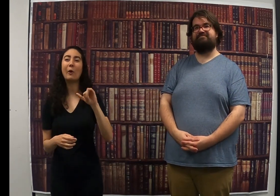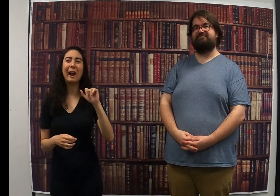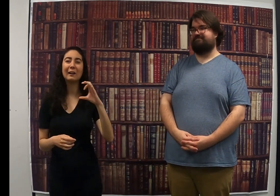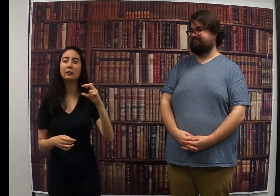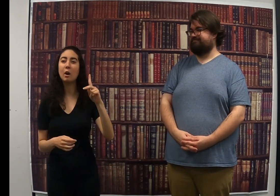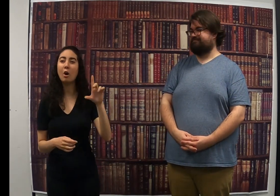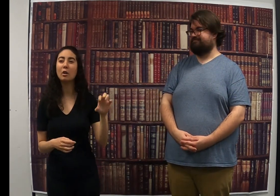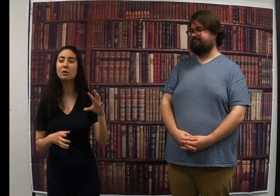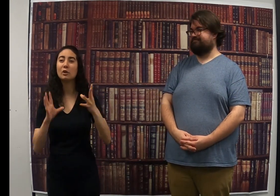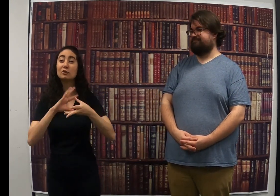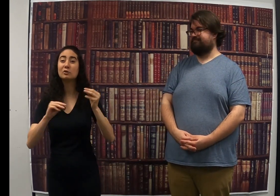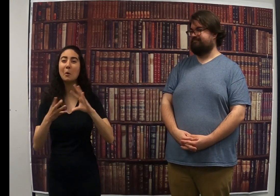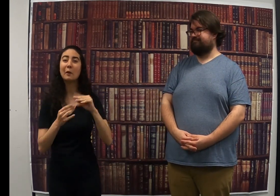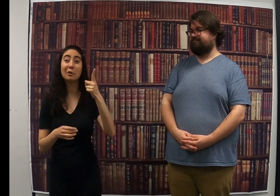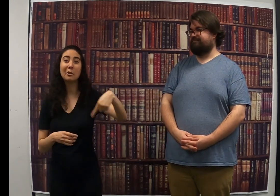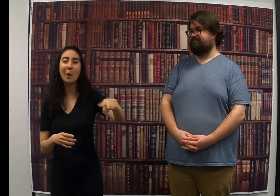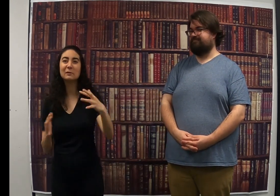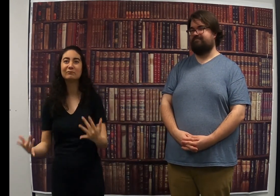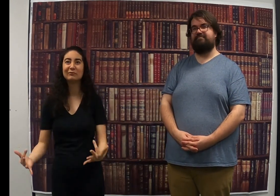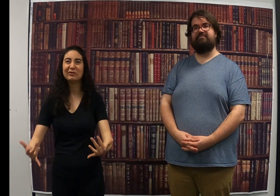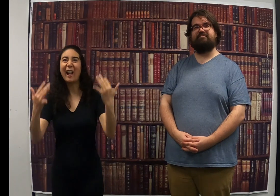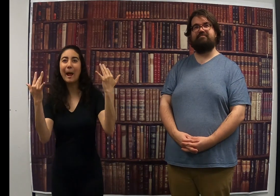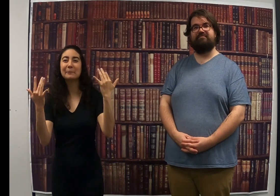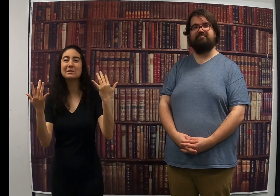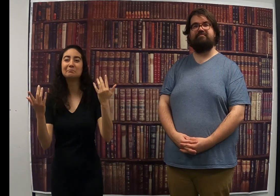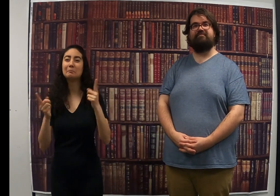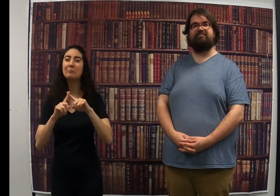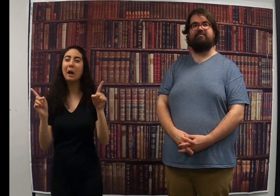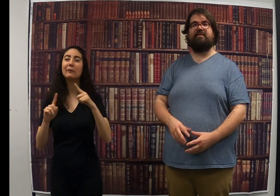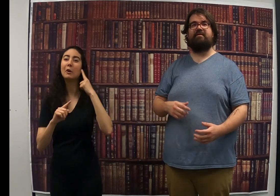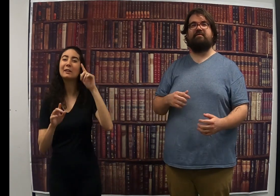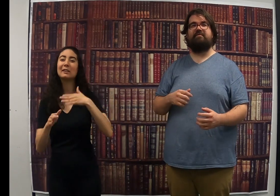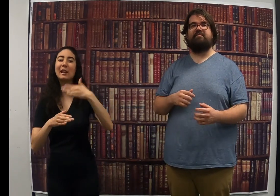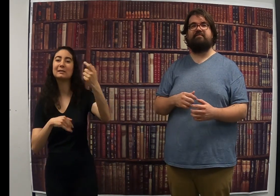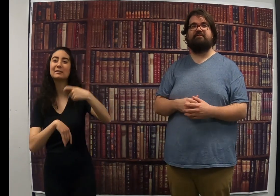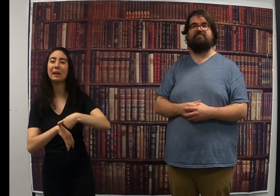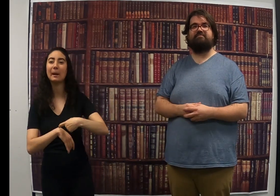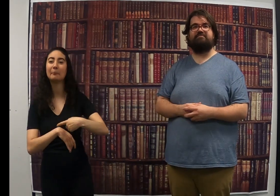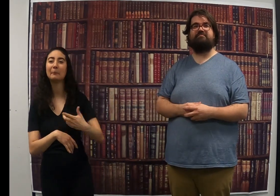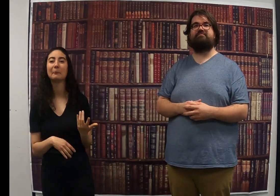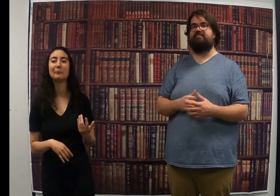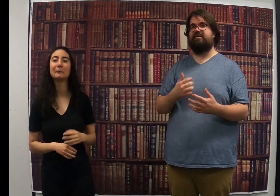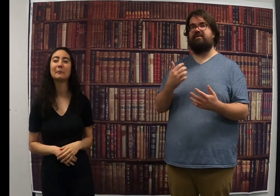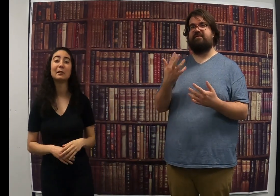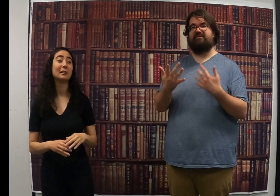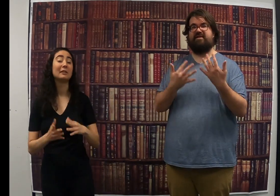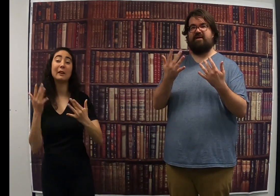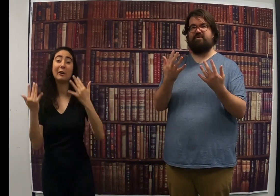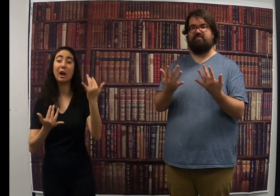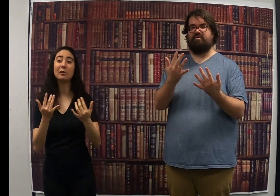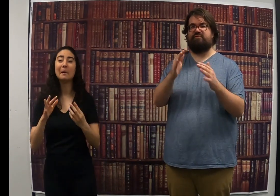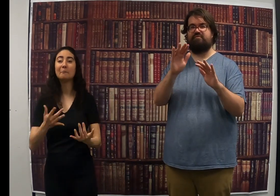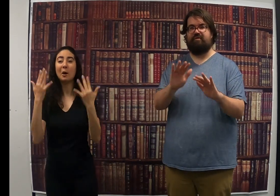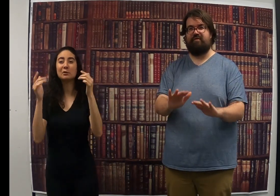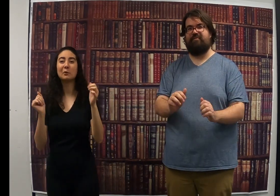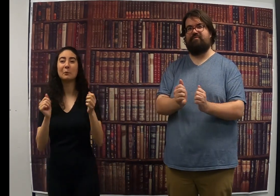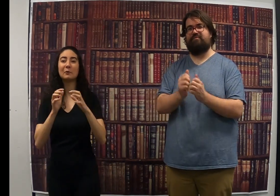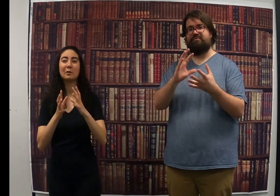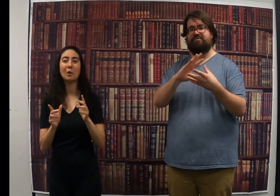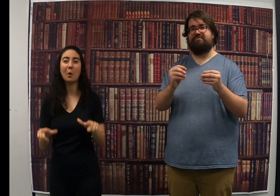the crackle of a story on those flames. But for next time, the fire burns